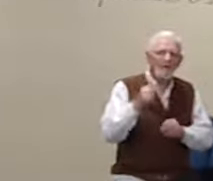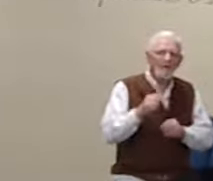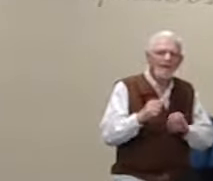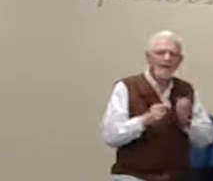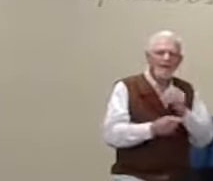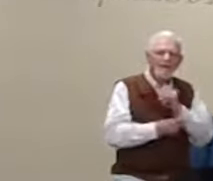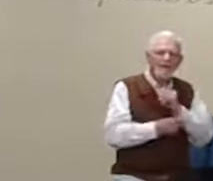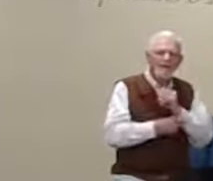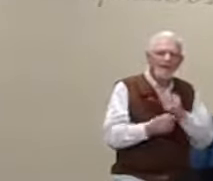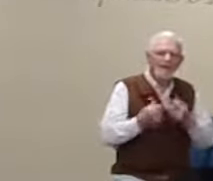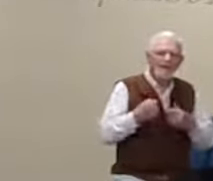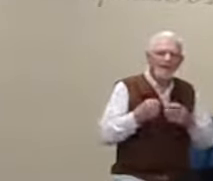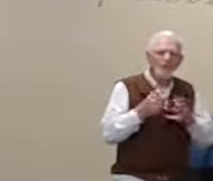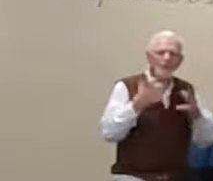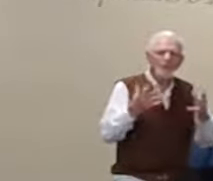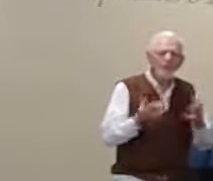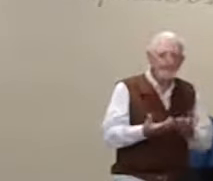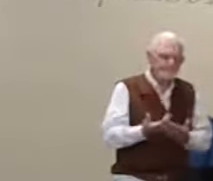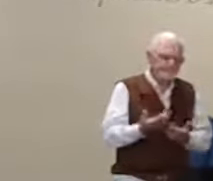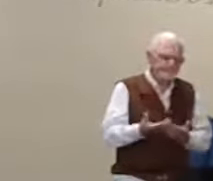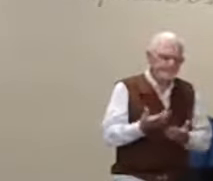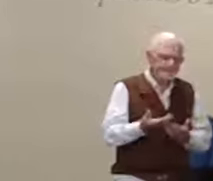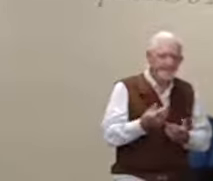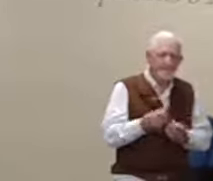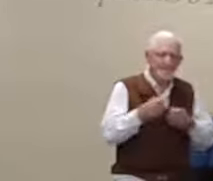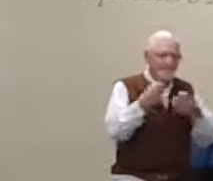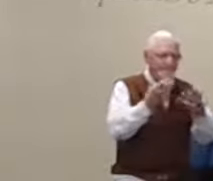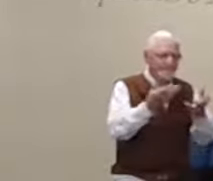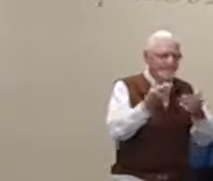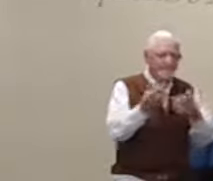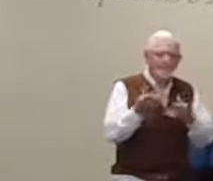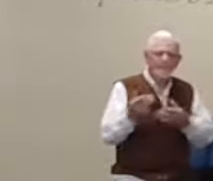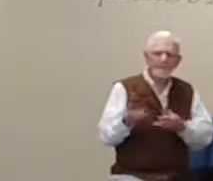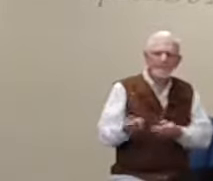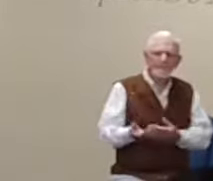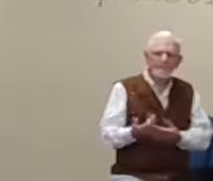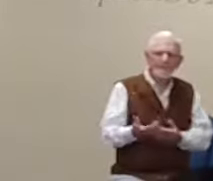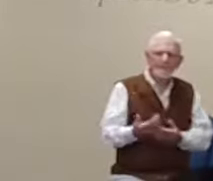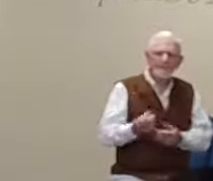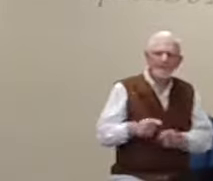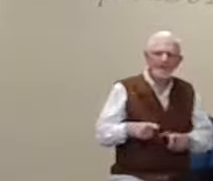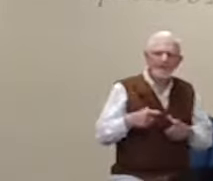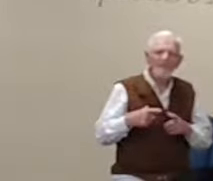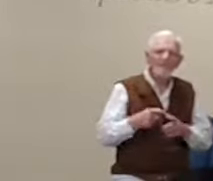much ease, having too much handed to him. Easy come, easy go.